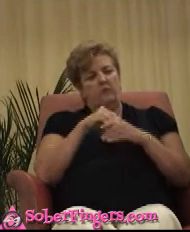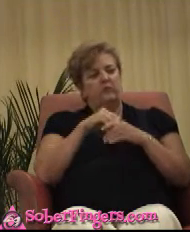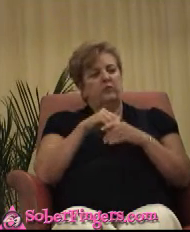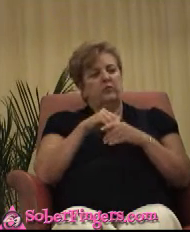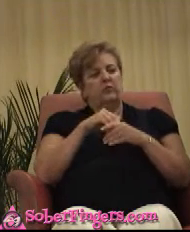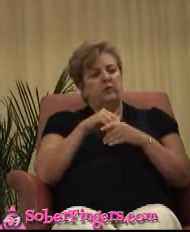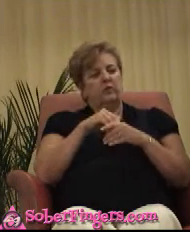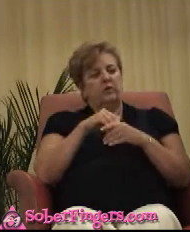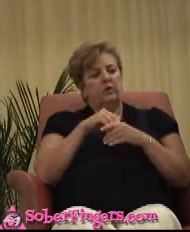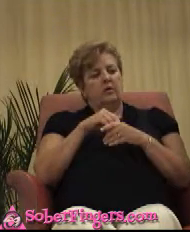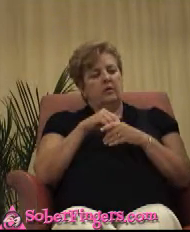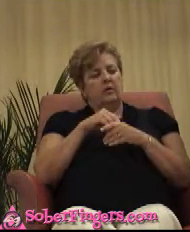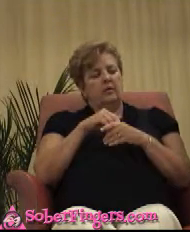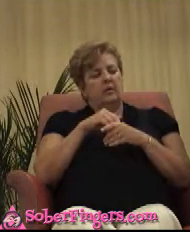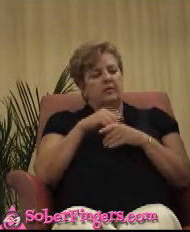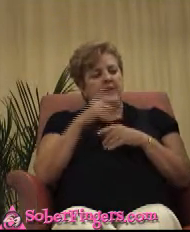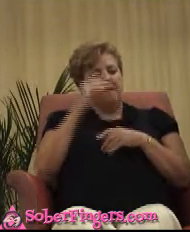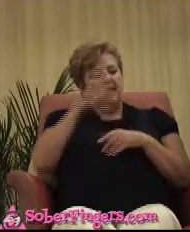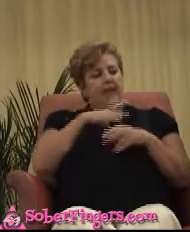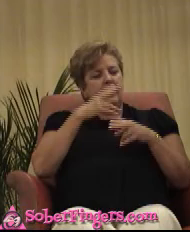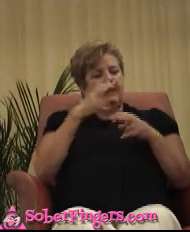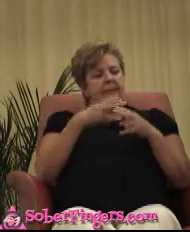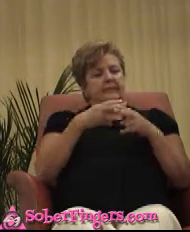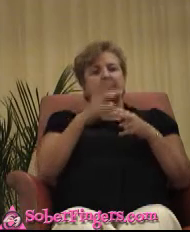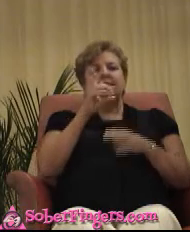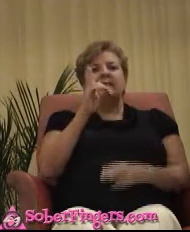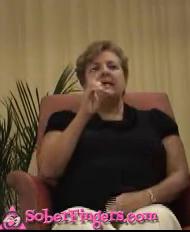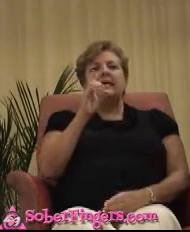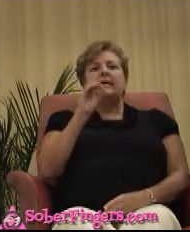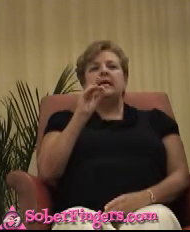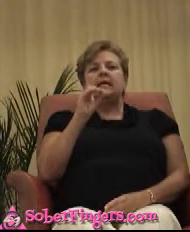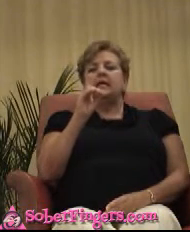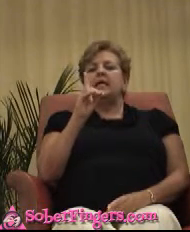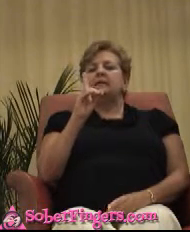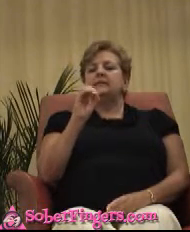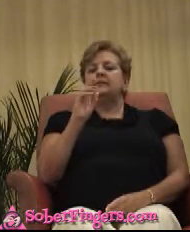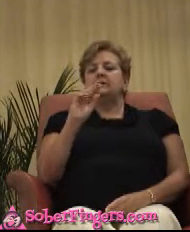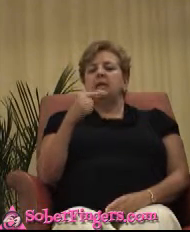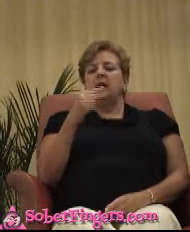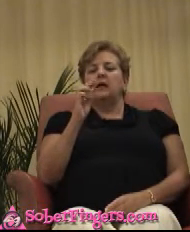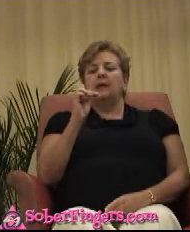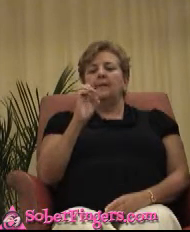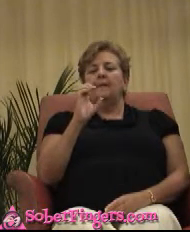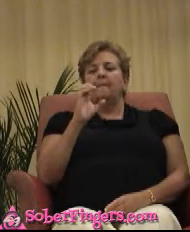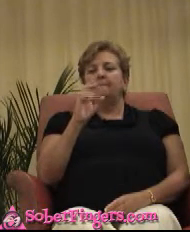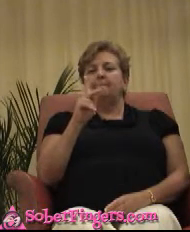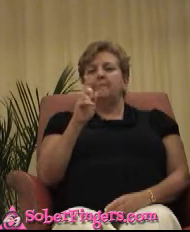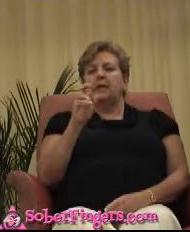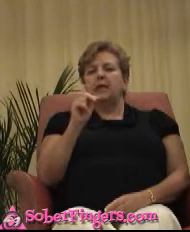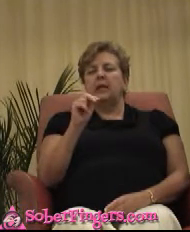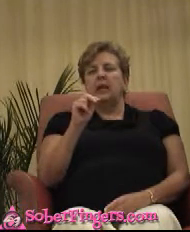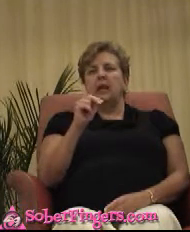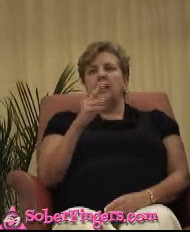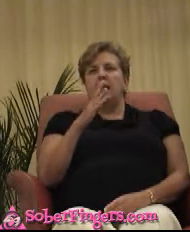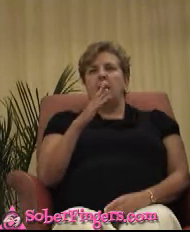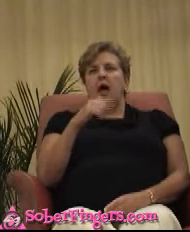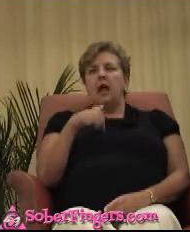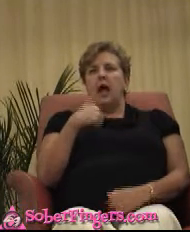brutal, a man by the name of Doug McKean. And my recollection of Mr. McKean as he